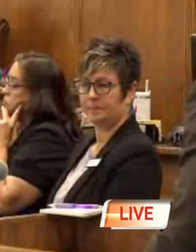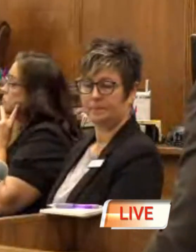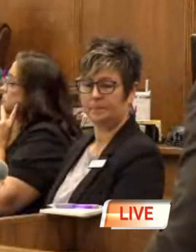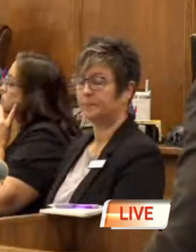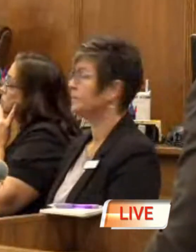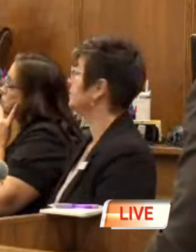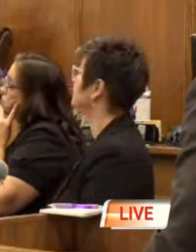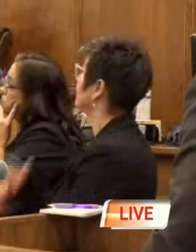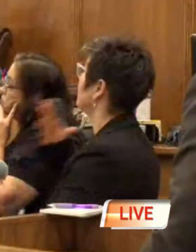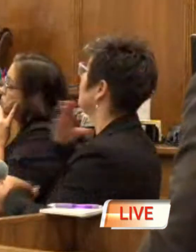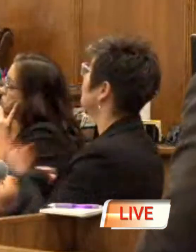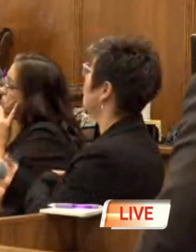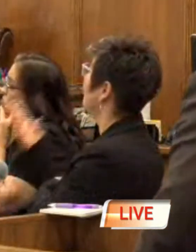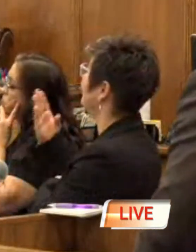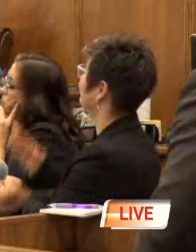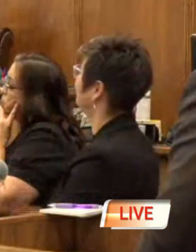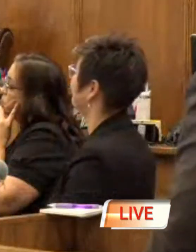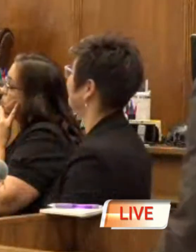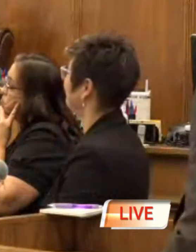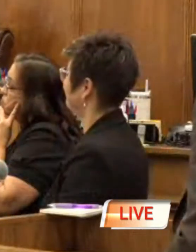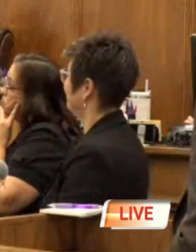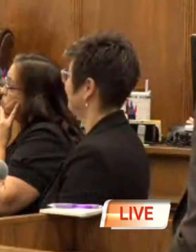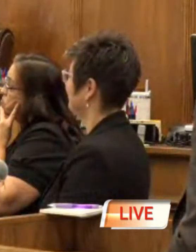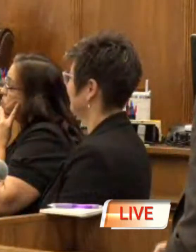Good morning, Ms. Starks.